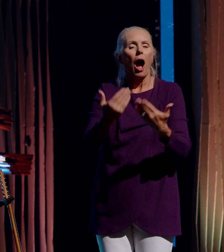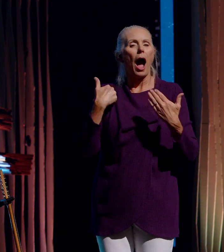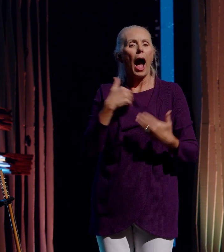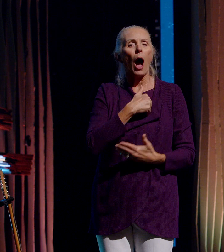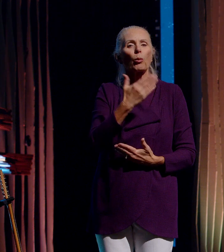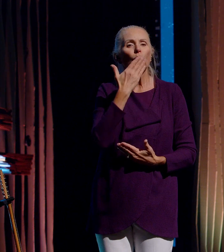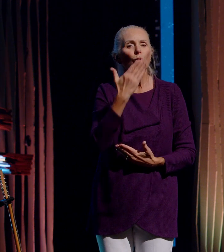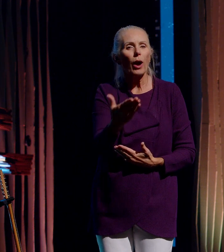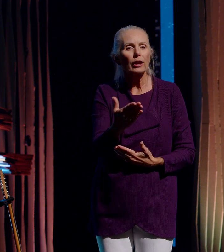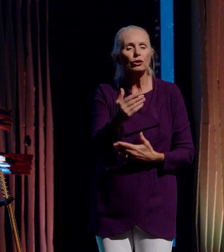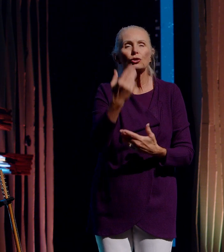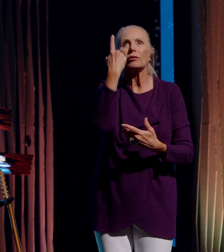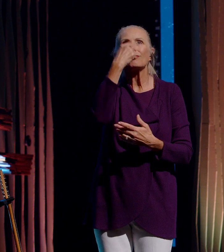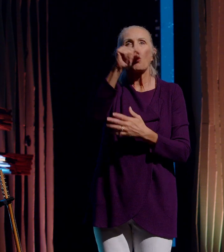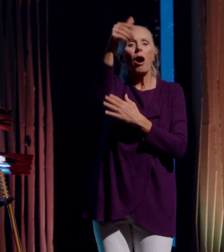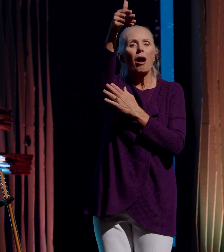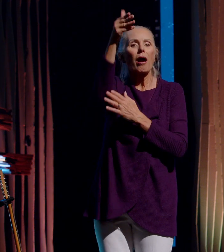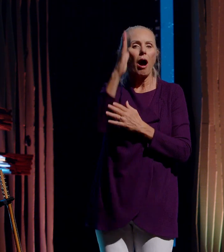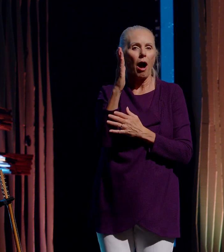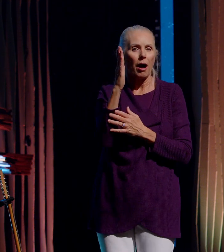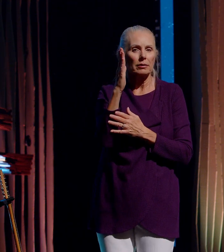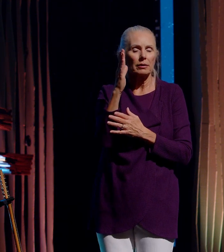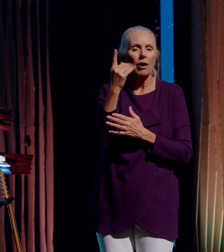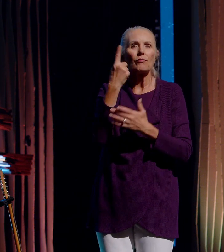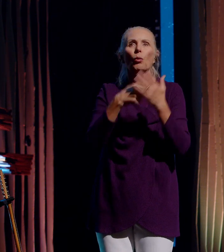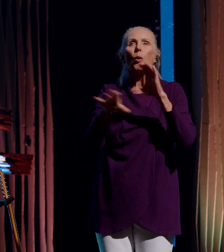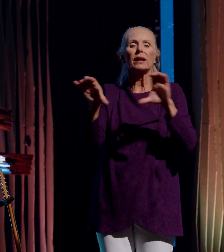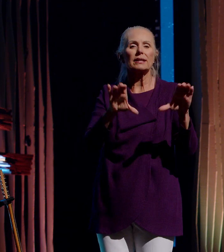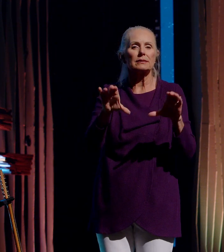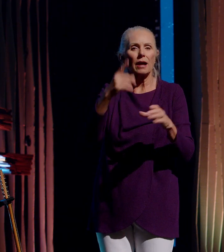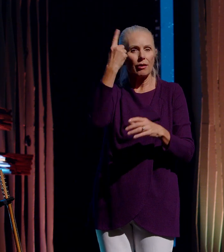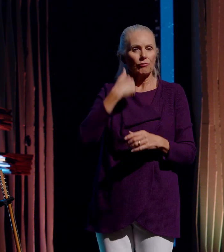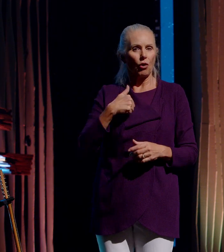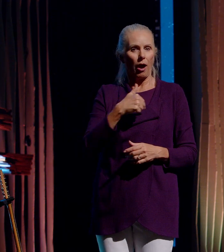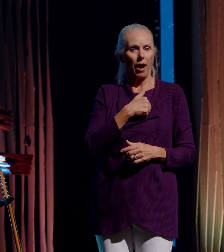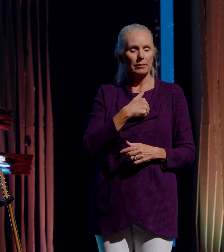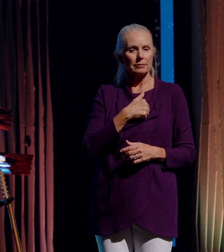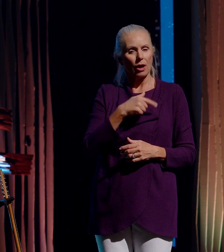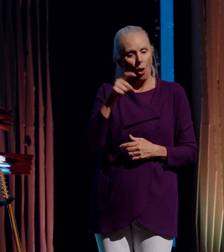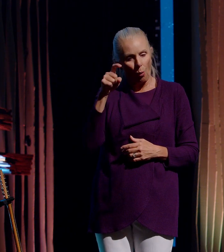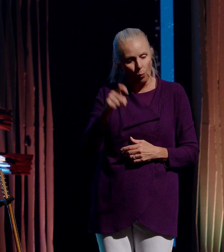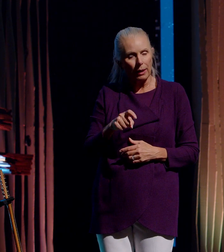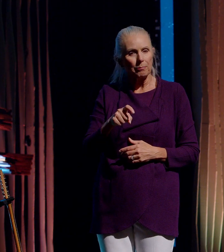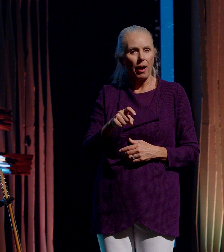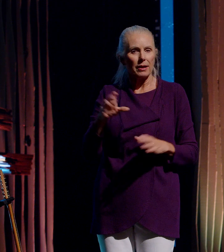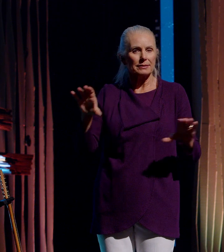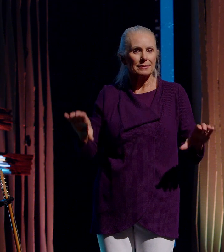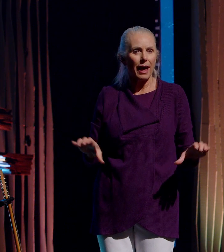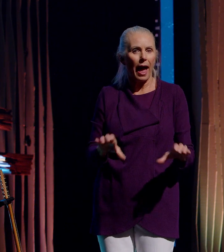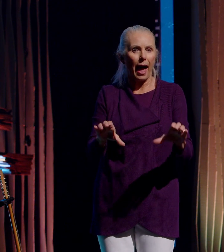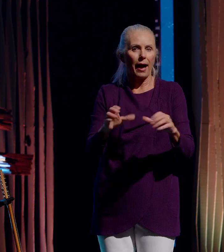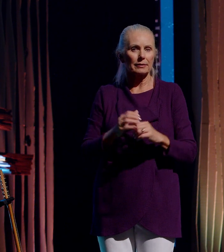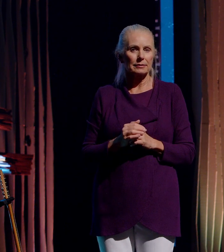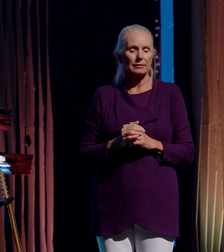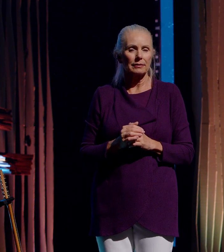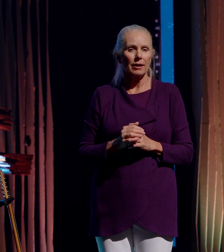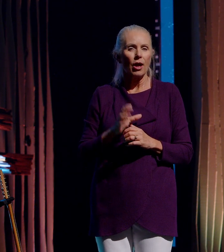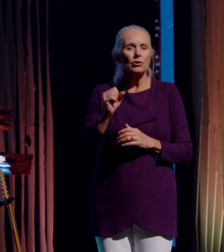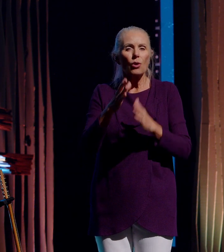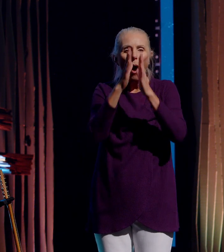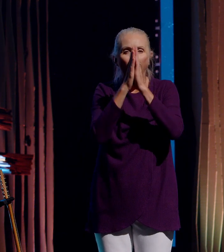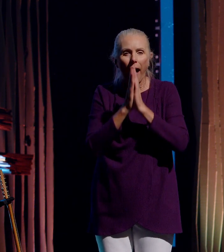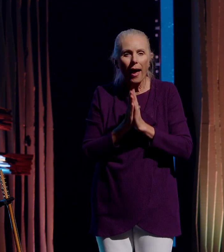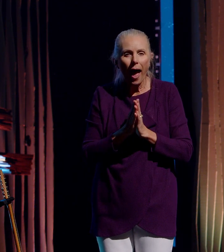cannot help but act. An application question for us today: have you in any way lost the wonder of